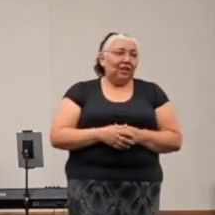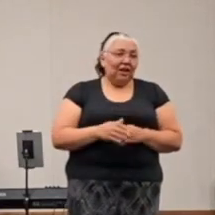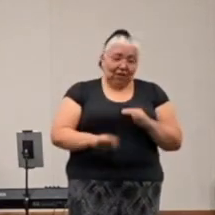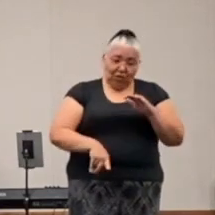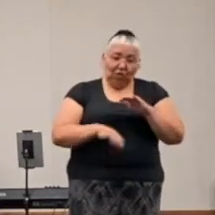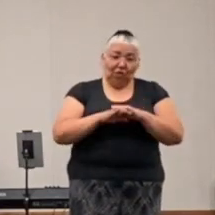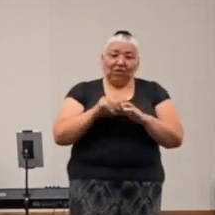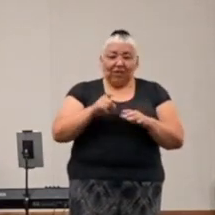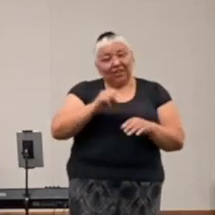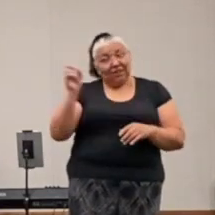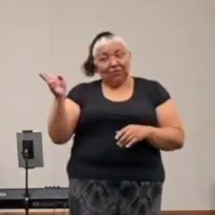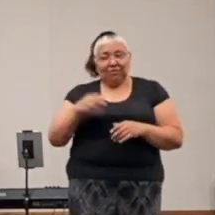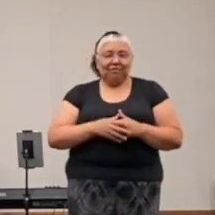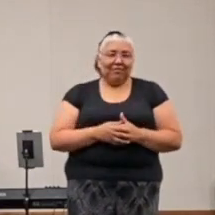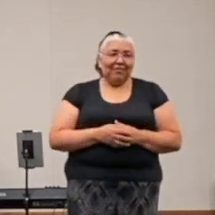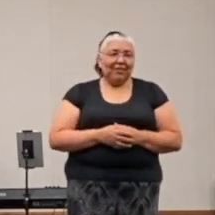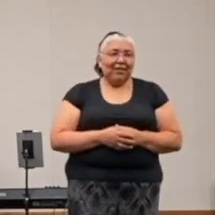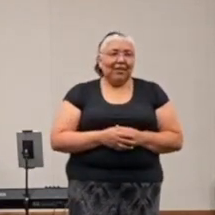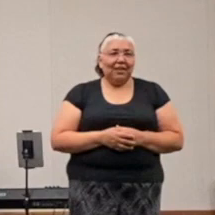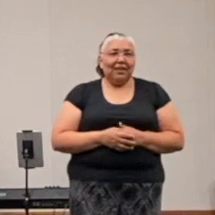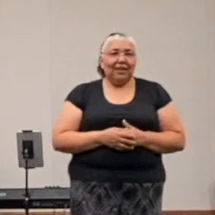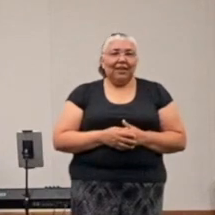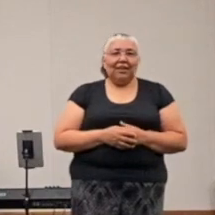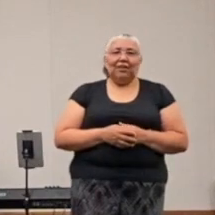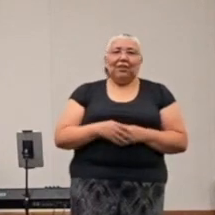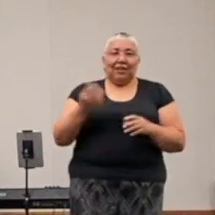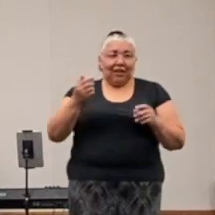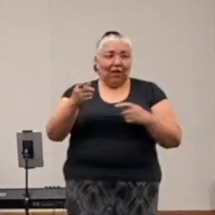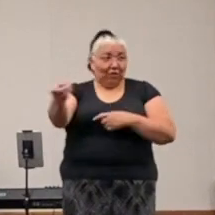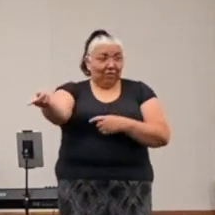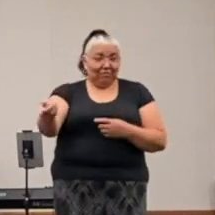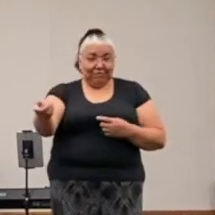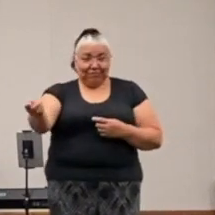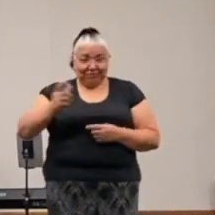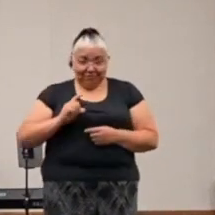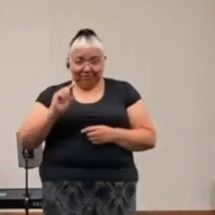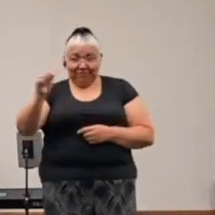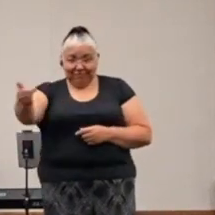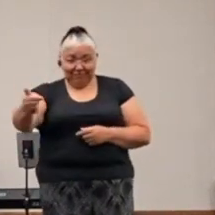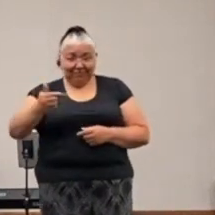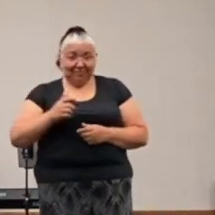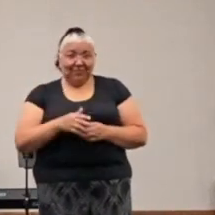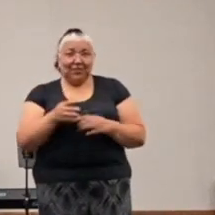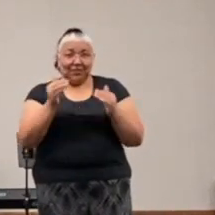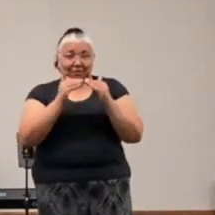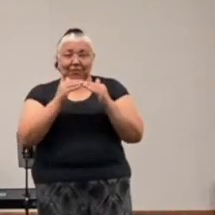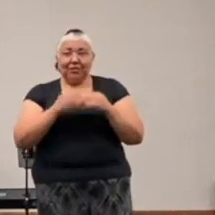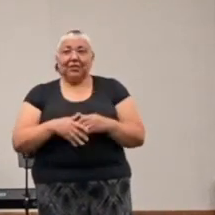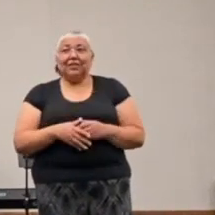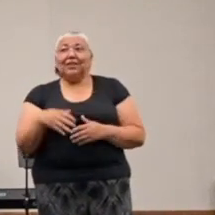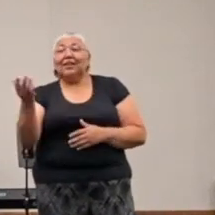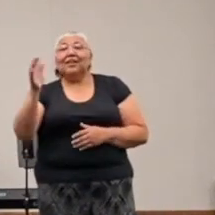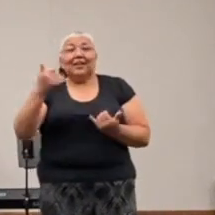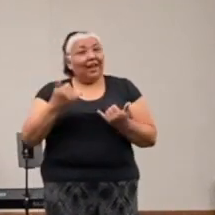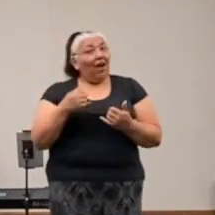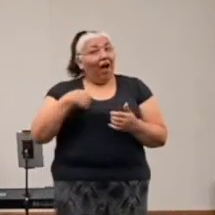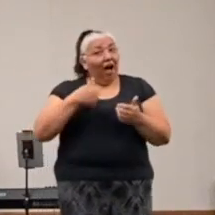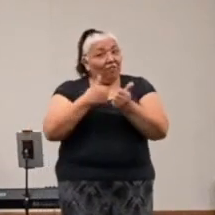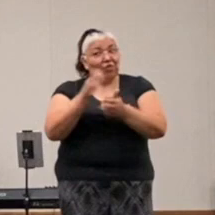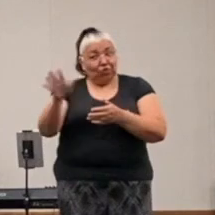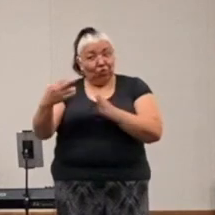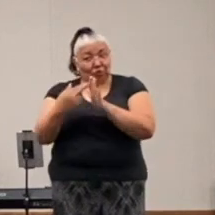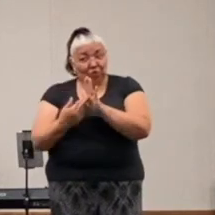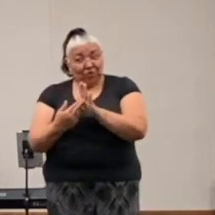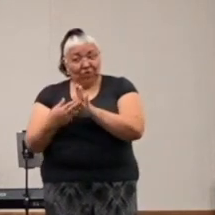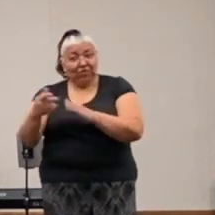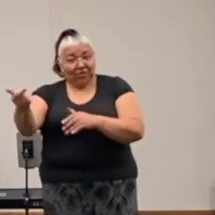out. But turnabout's fair play. That's how we're going to roll in this house. You make me follow your rules, you're going to follow under my rules. What? What's